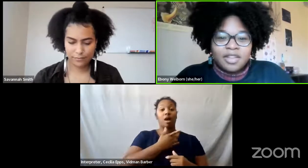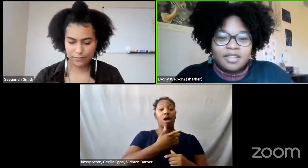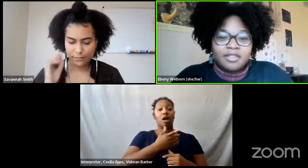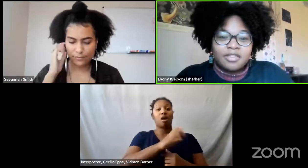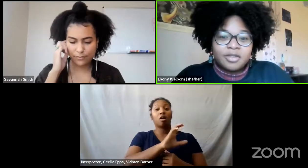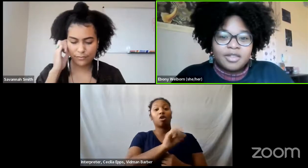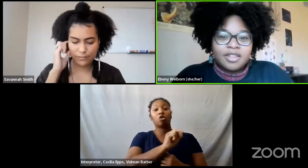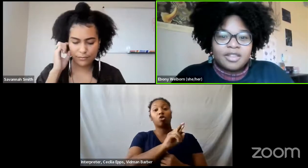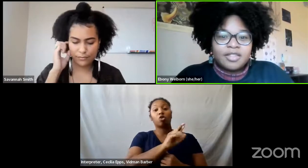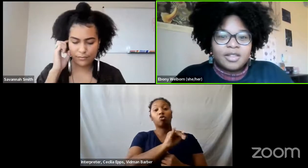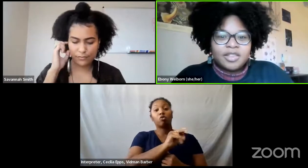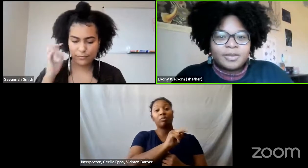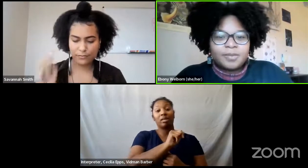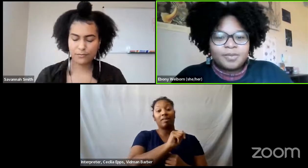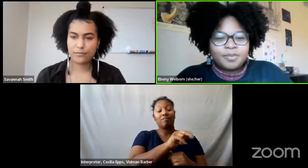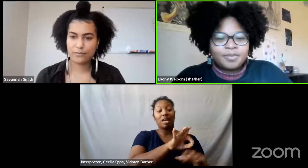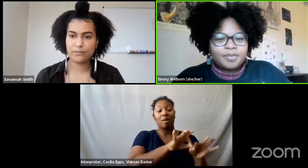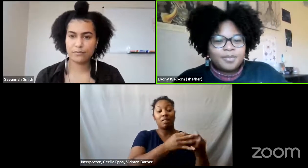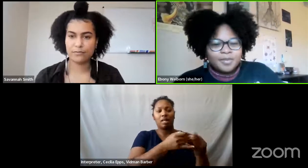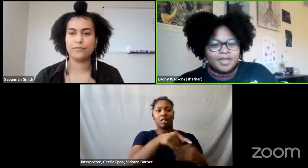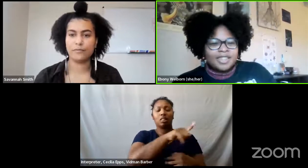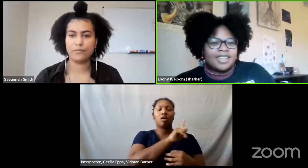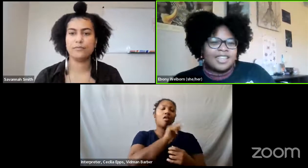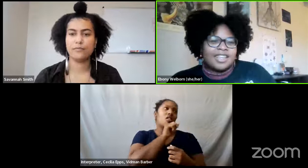family is very fearful of the ocean.